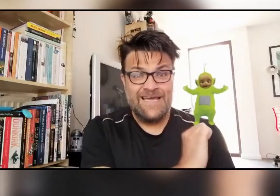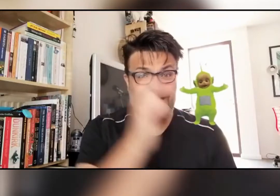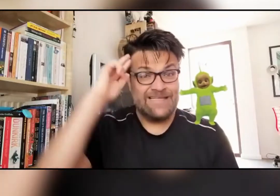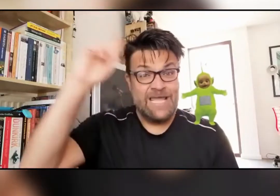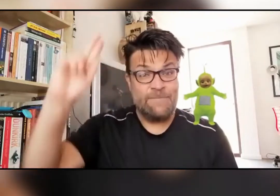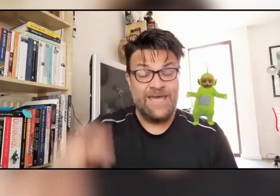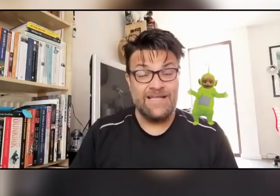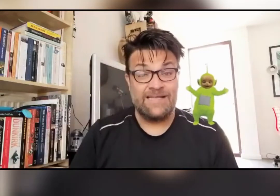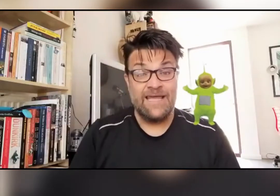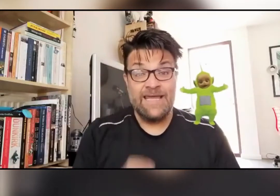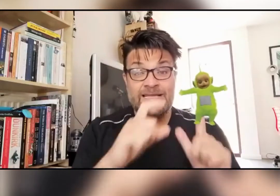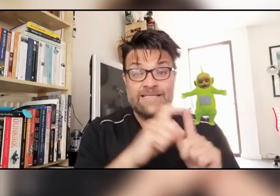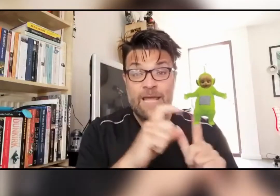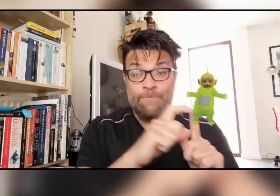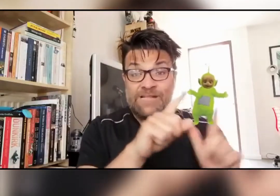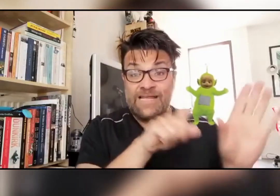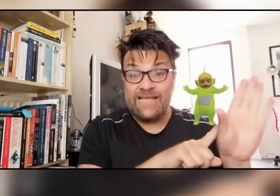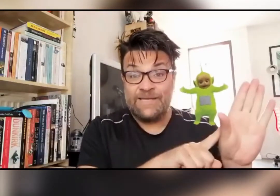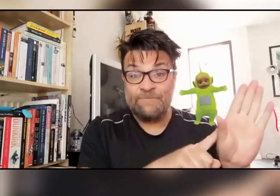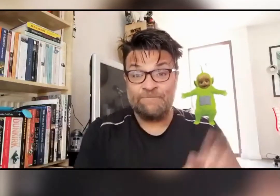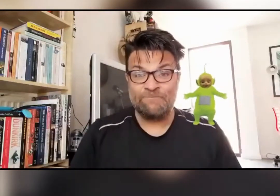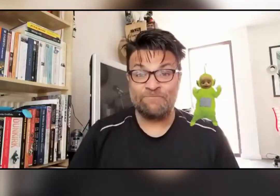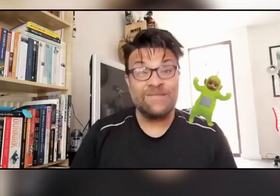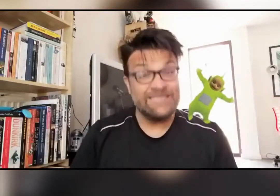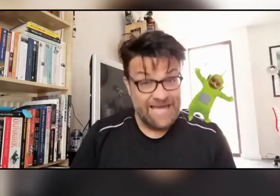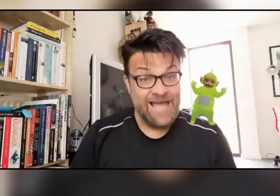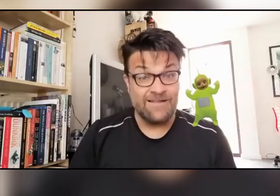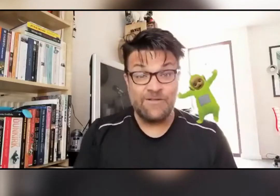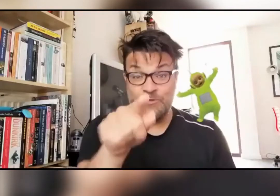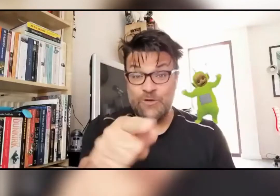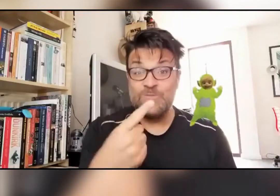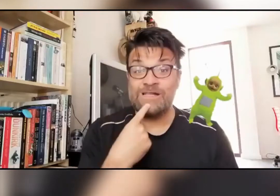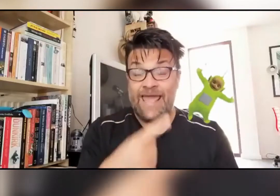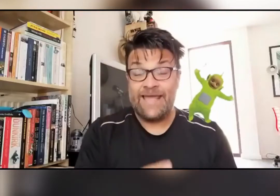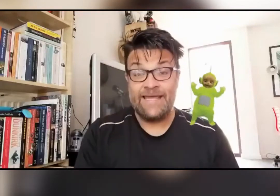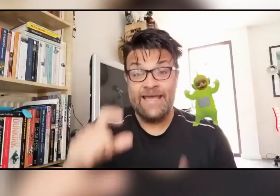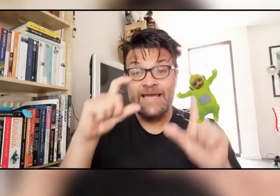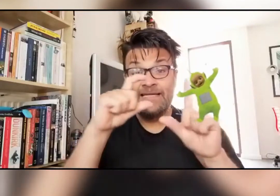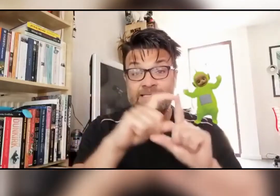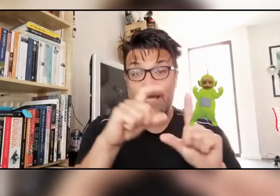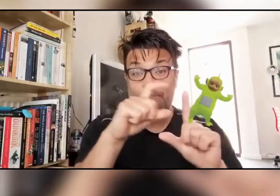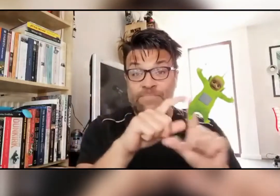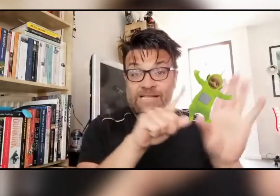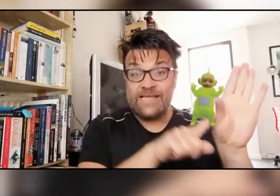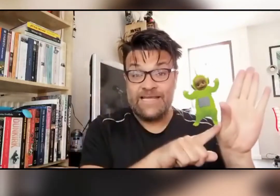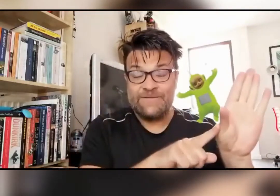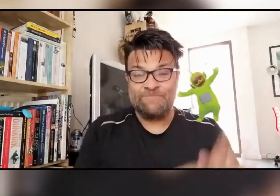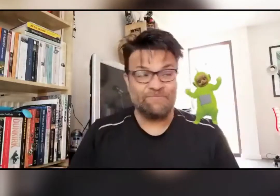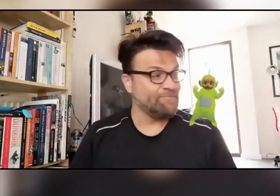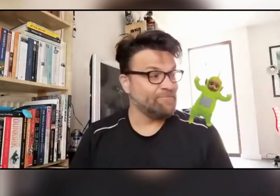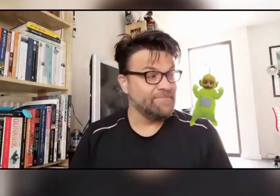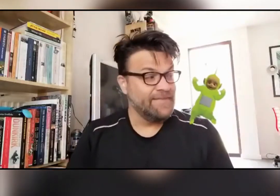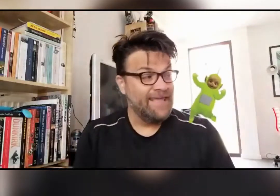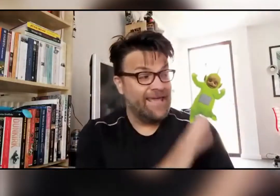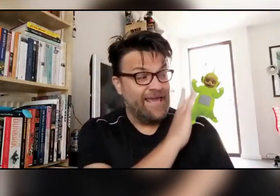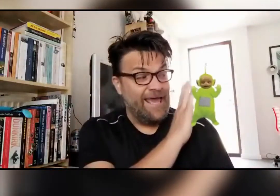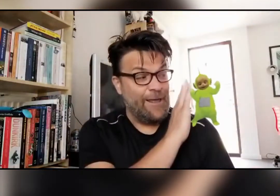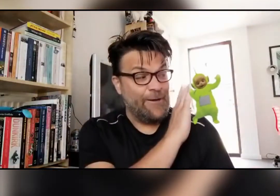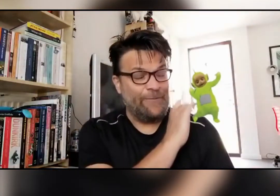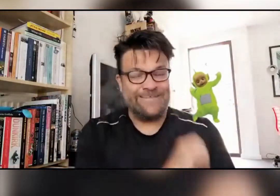His name is Dipsy. Yes, you say Dipsy. Hello.